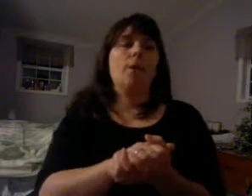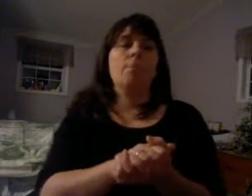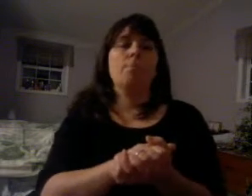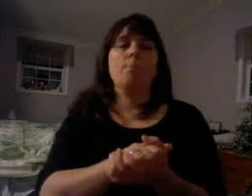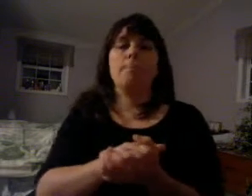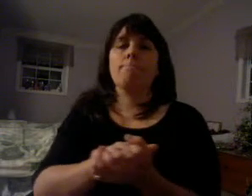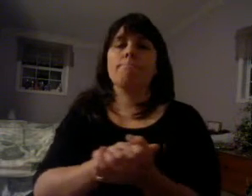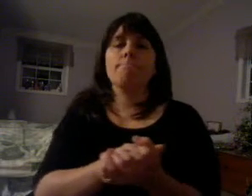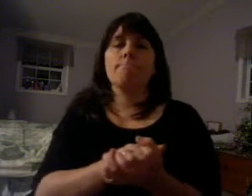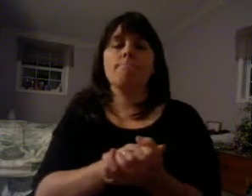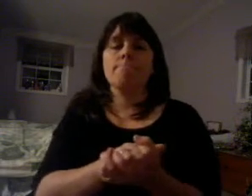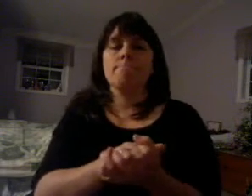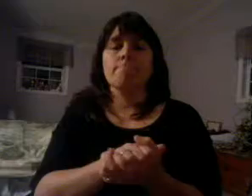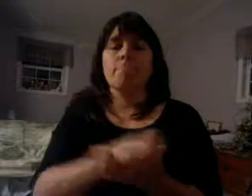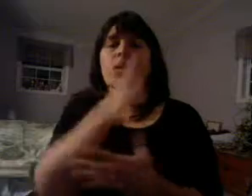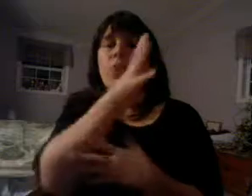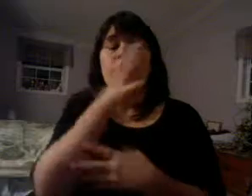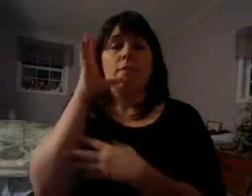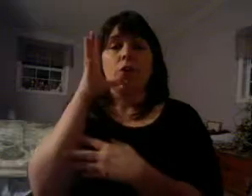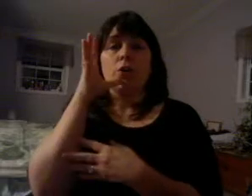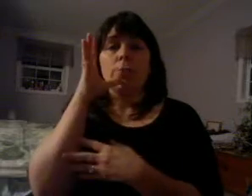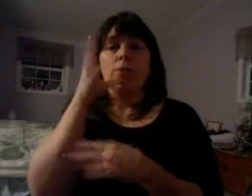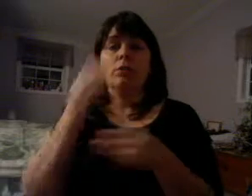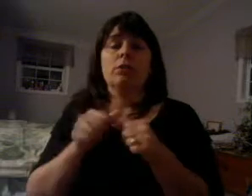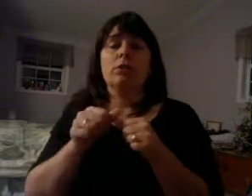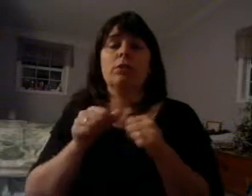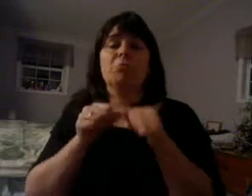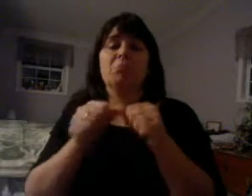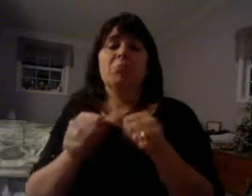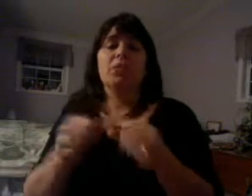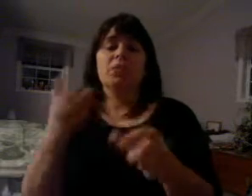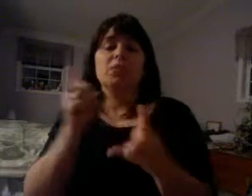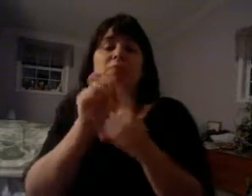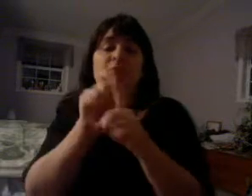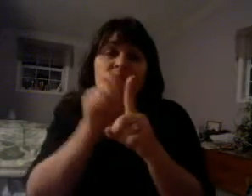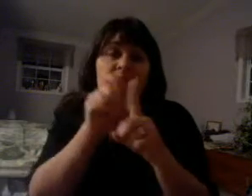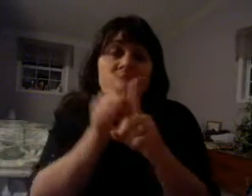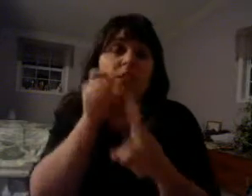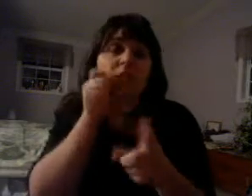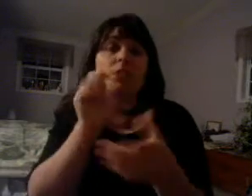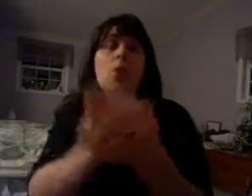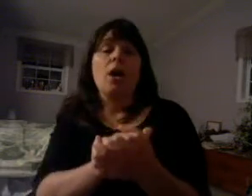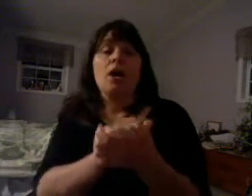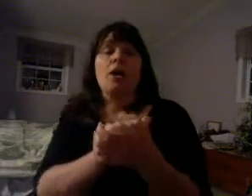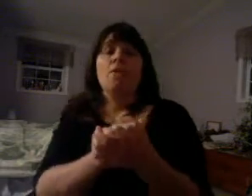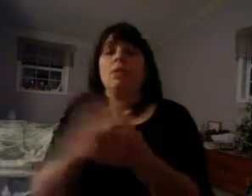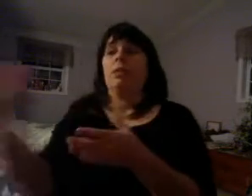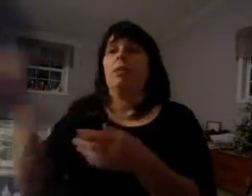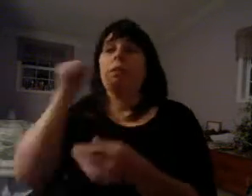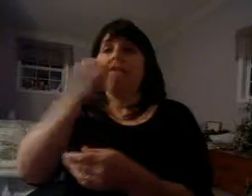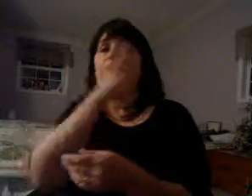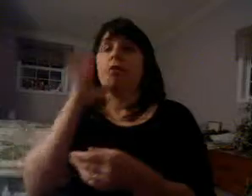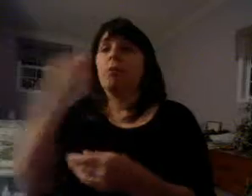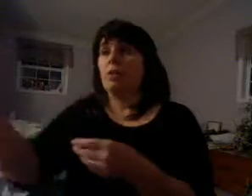in Hagerstown, who spends 40 years nagging his wife, and after 40 years finally comes in and she's had it and he says something to her and she takes the frying pan